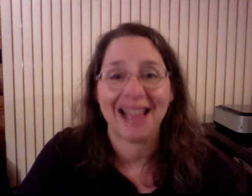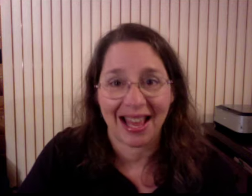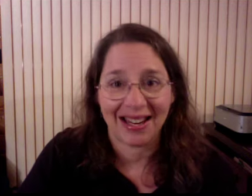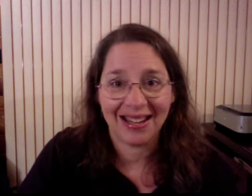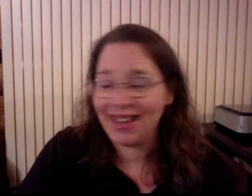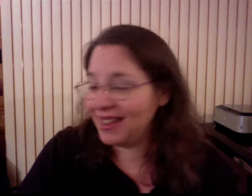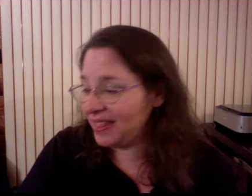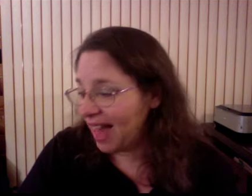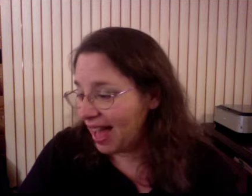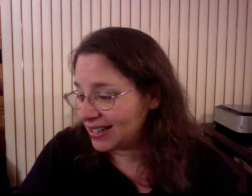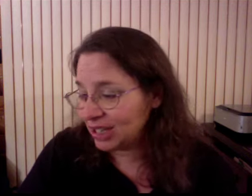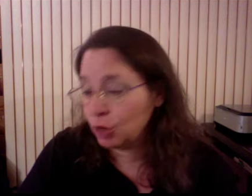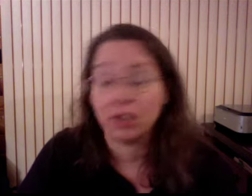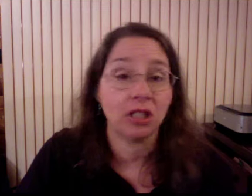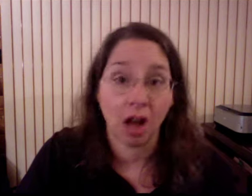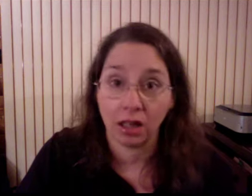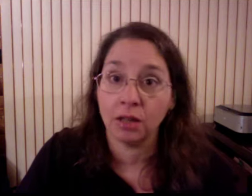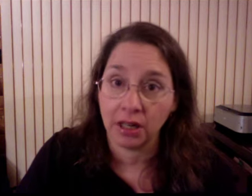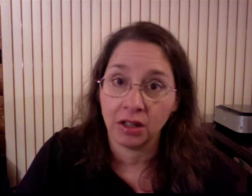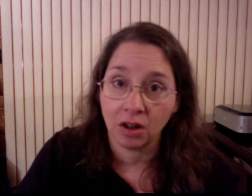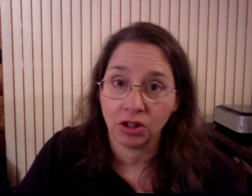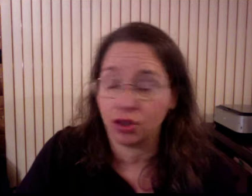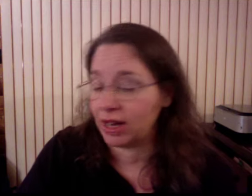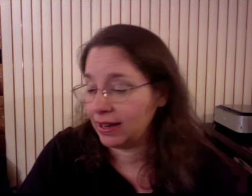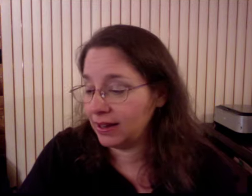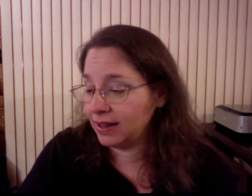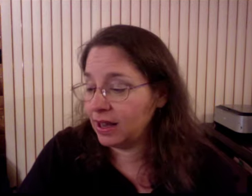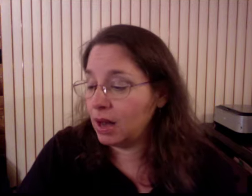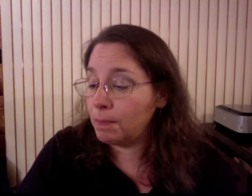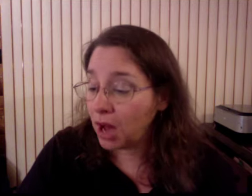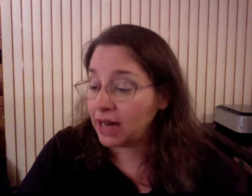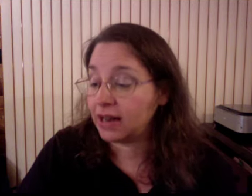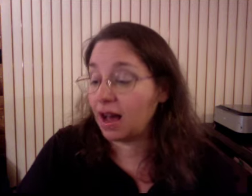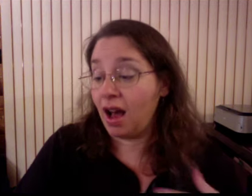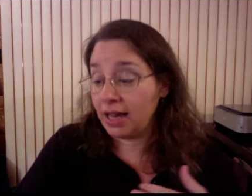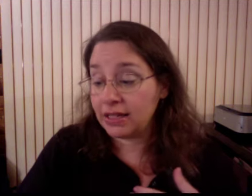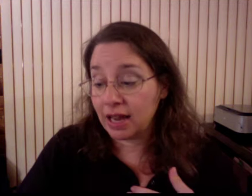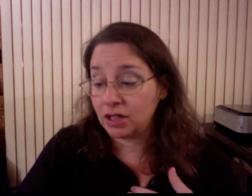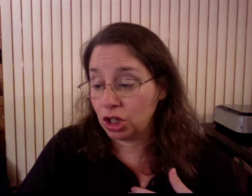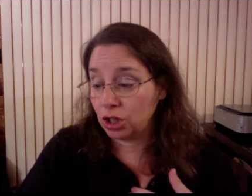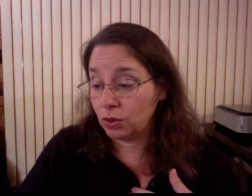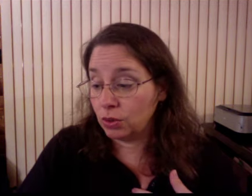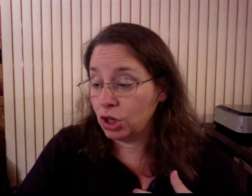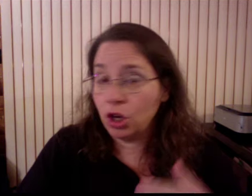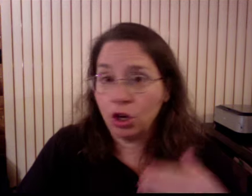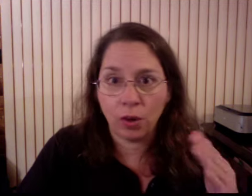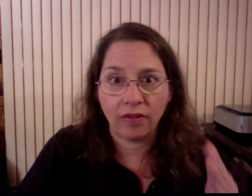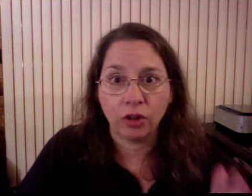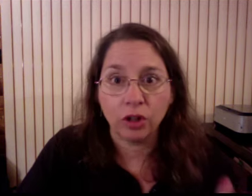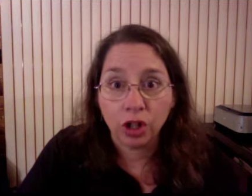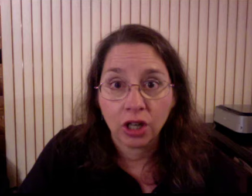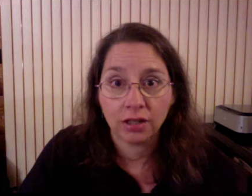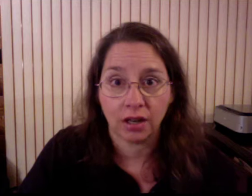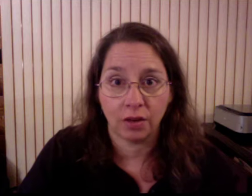said that you must not commit adultery. But I say to you, whoever looks on a